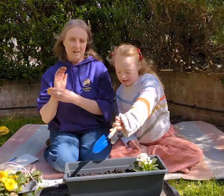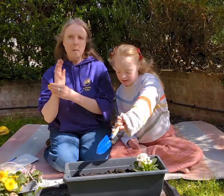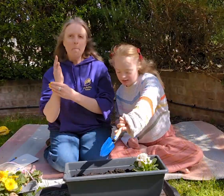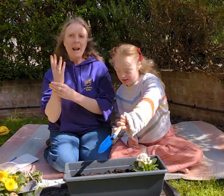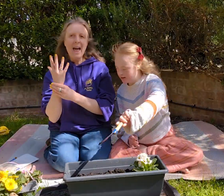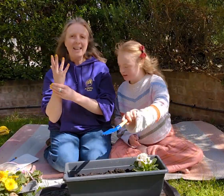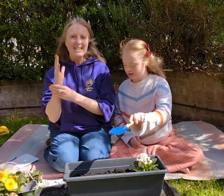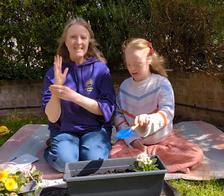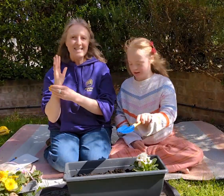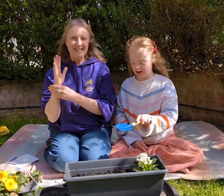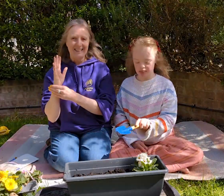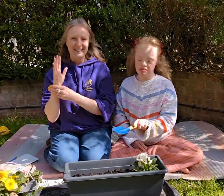Plants.